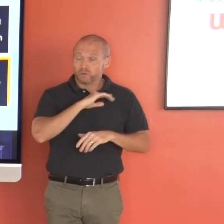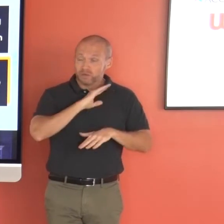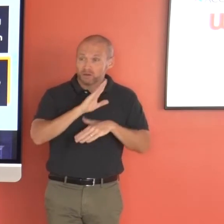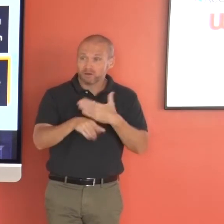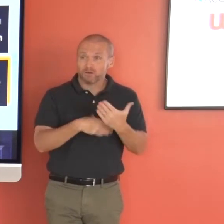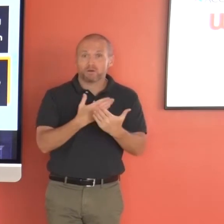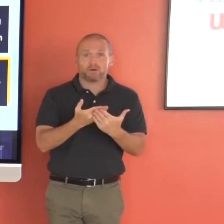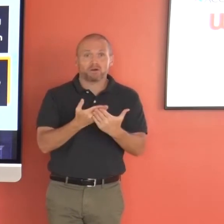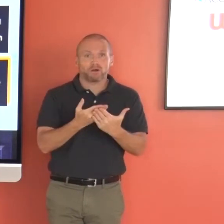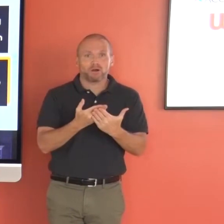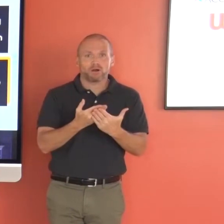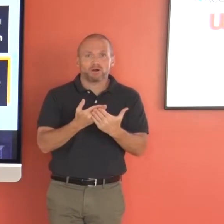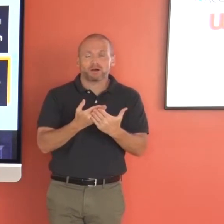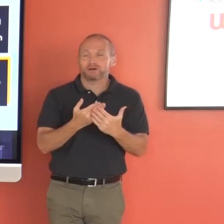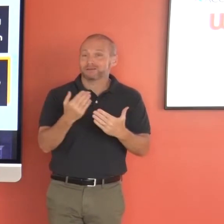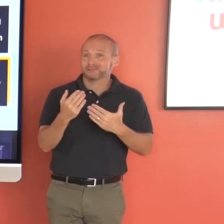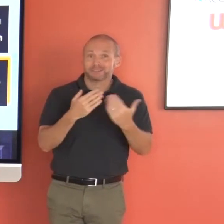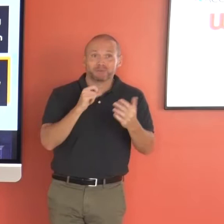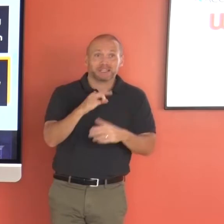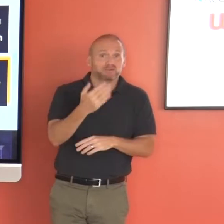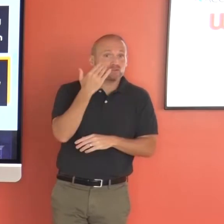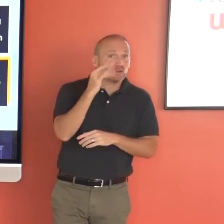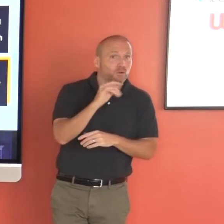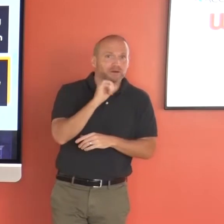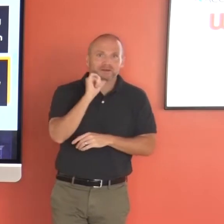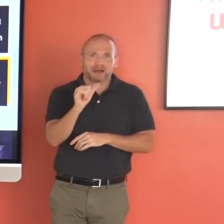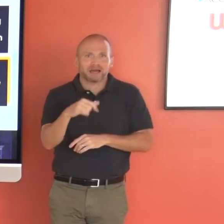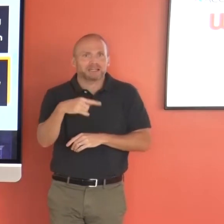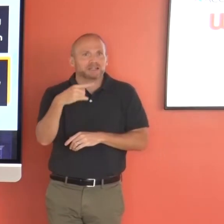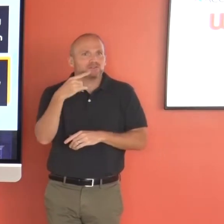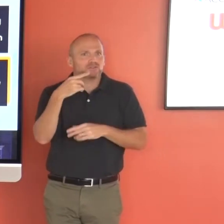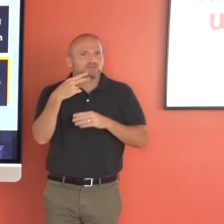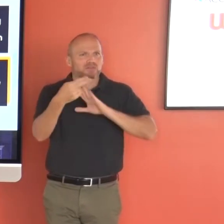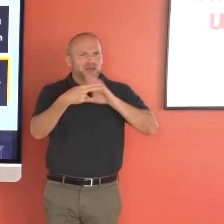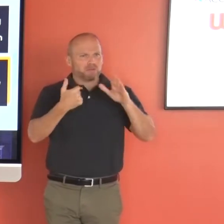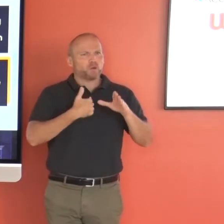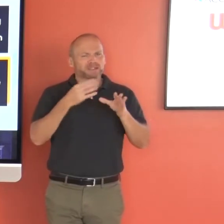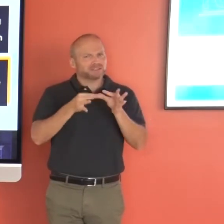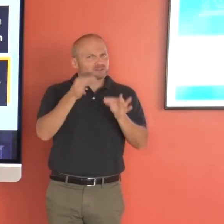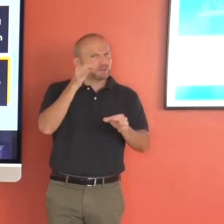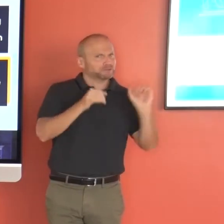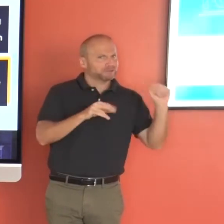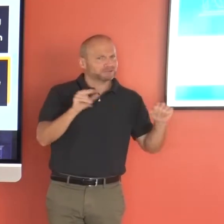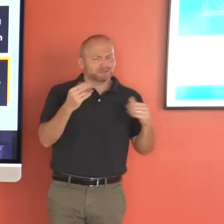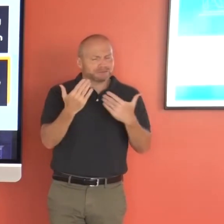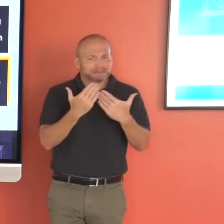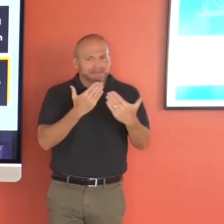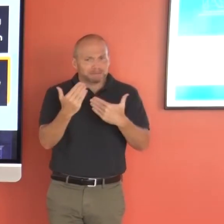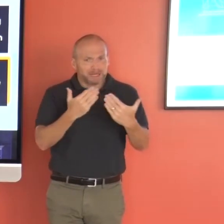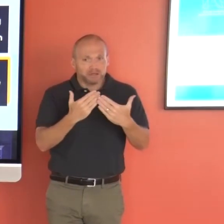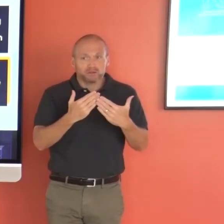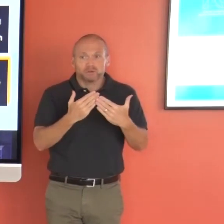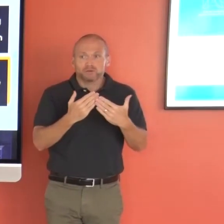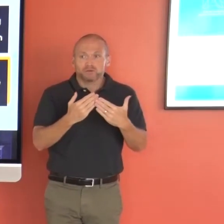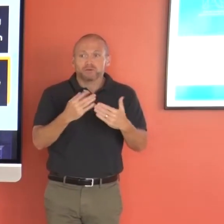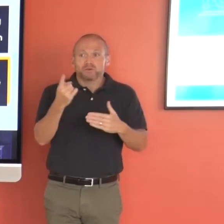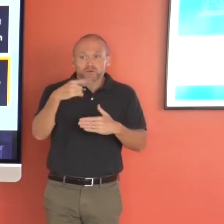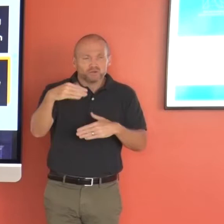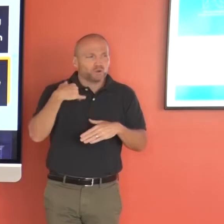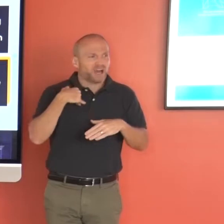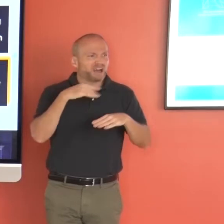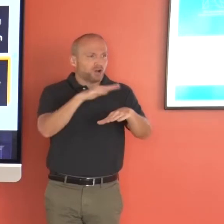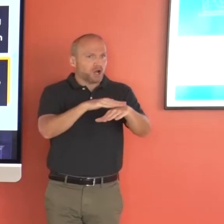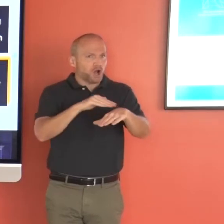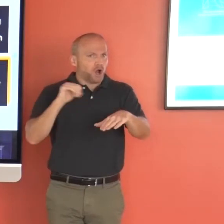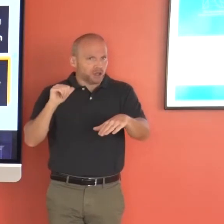We are all, whether you realize it or not, whether you consider yourself spiritual or not, you have a calling